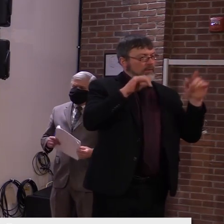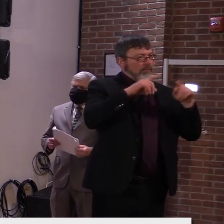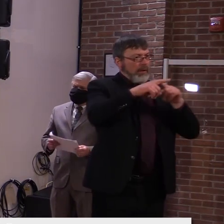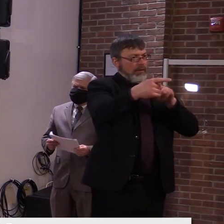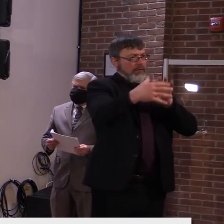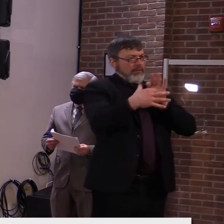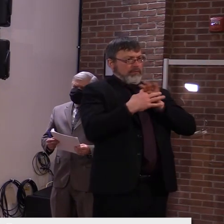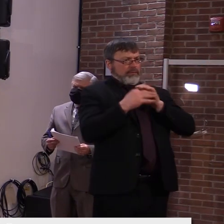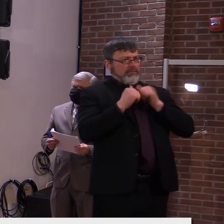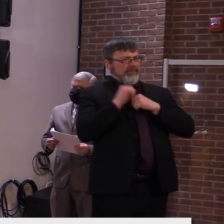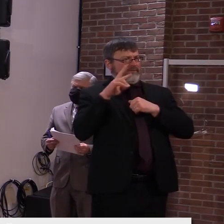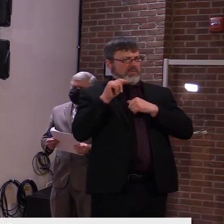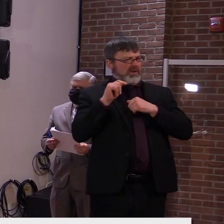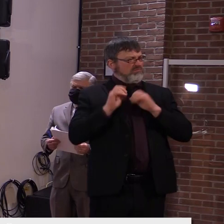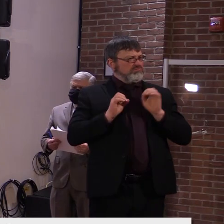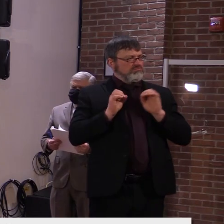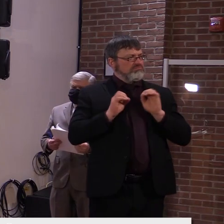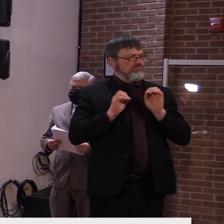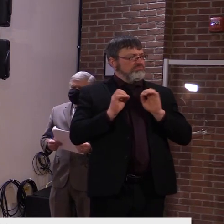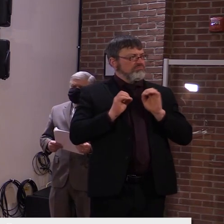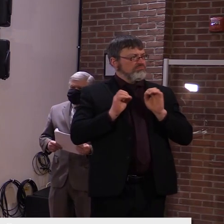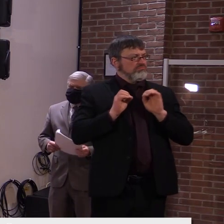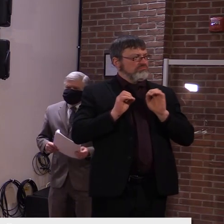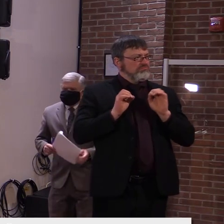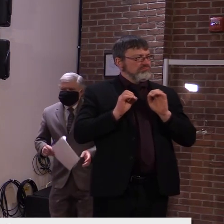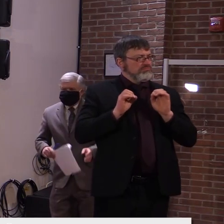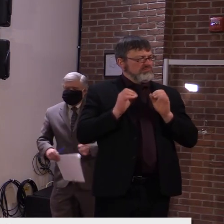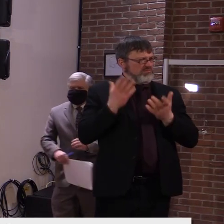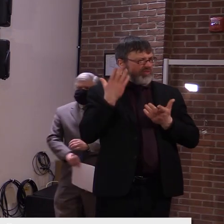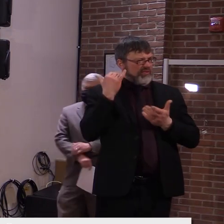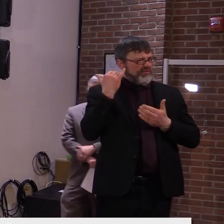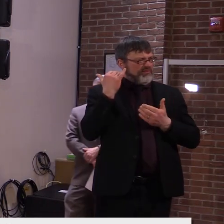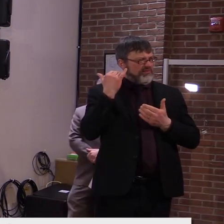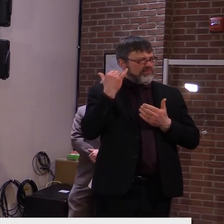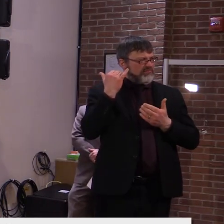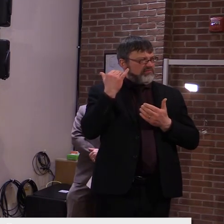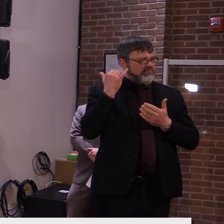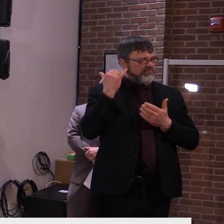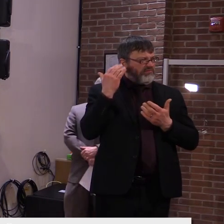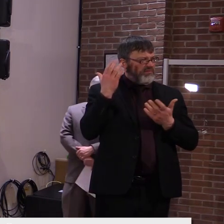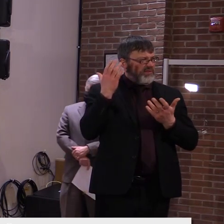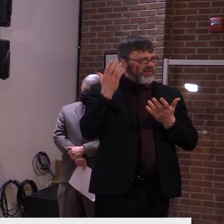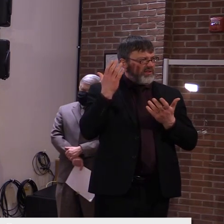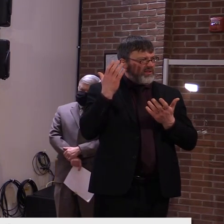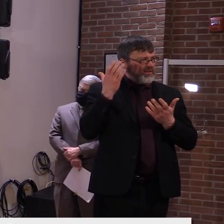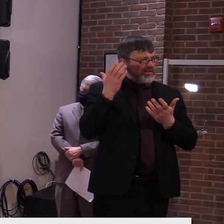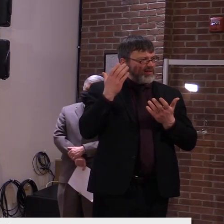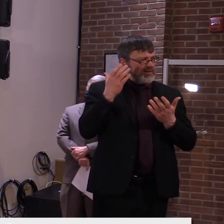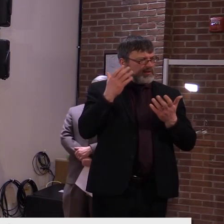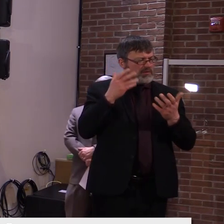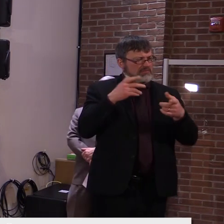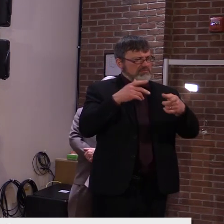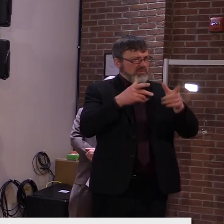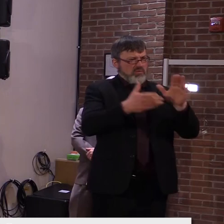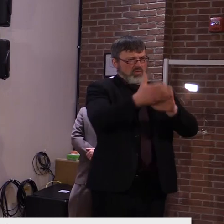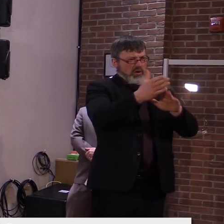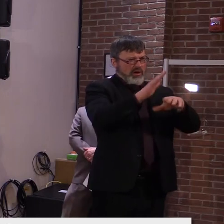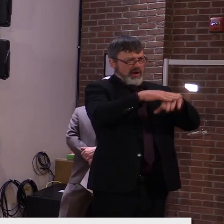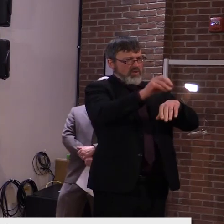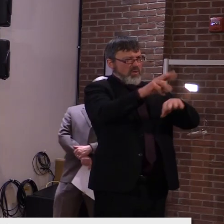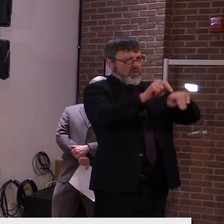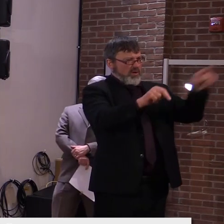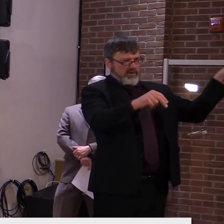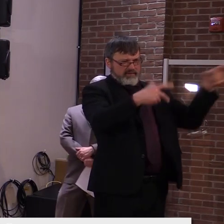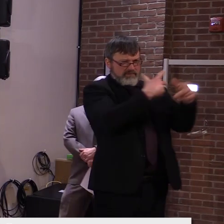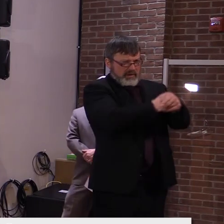answer this, but this is one of the concerns of myself and many governors throughout the country. When the federal government